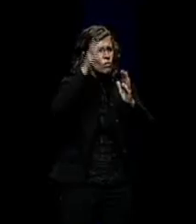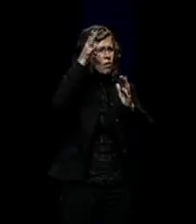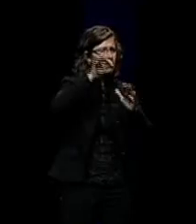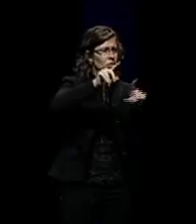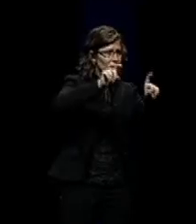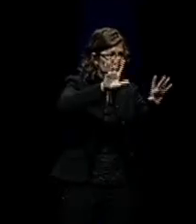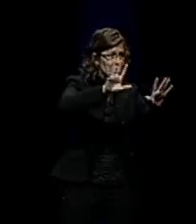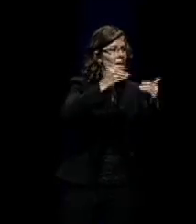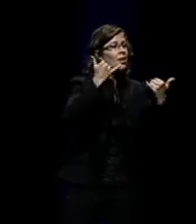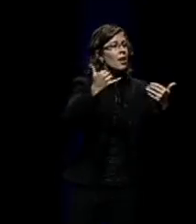You start to design.